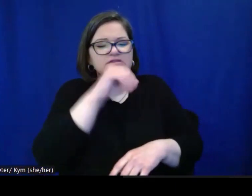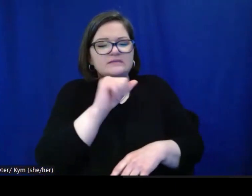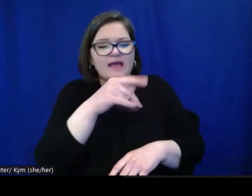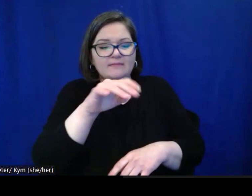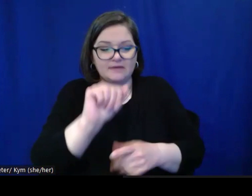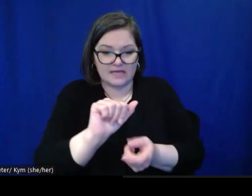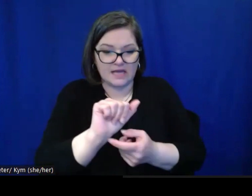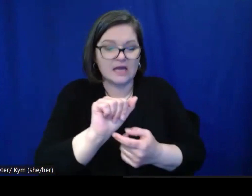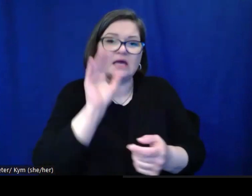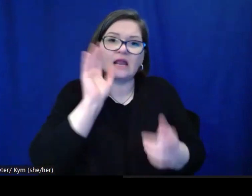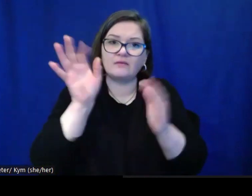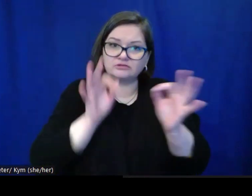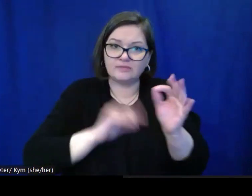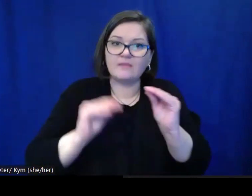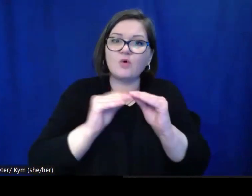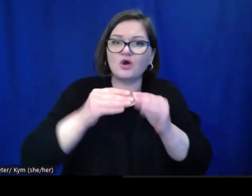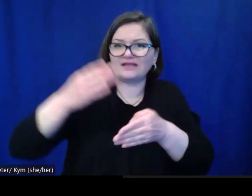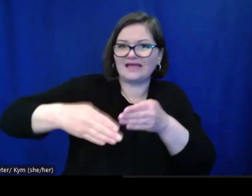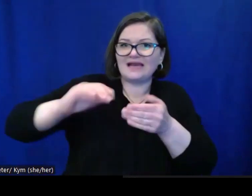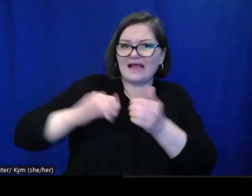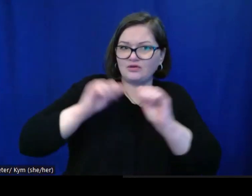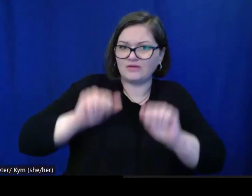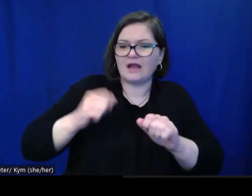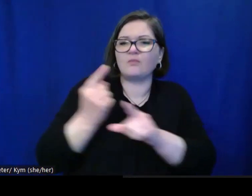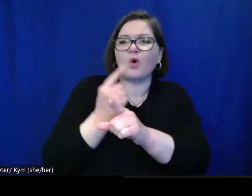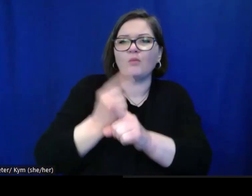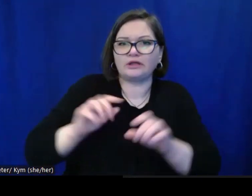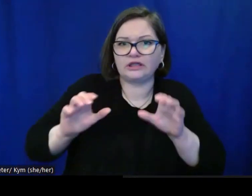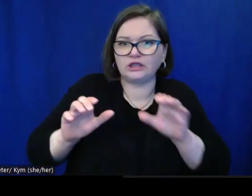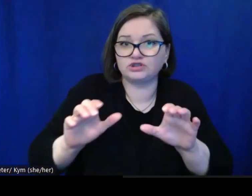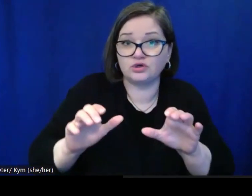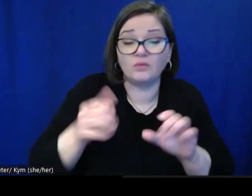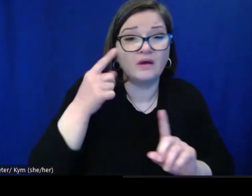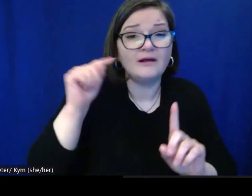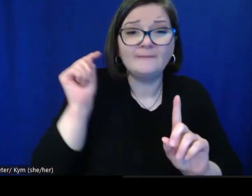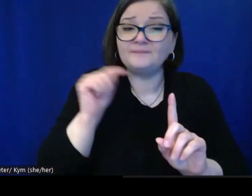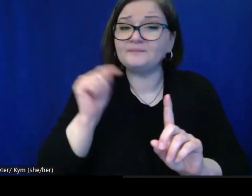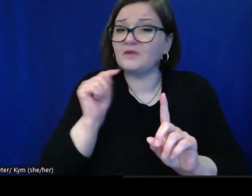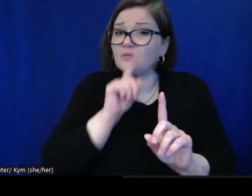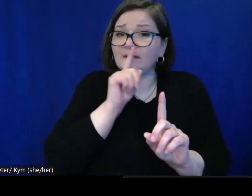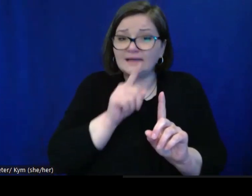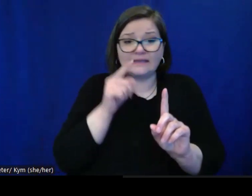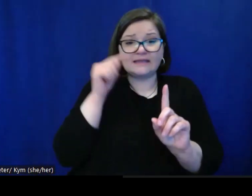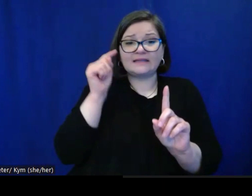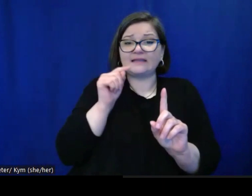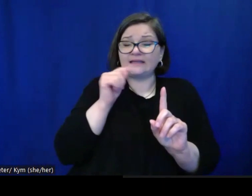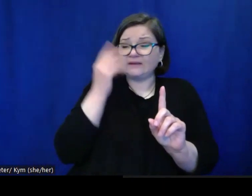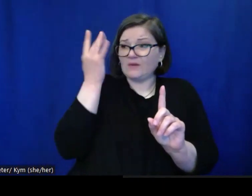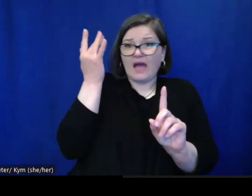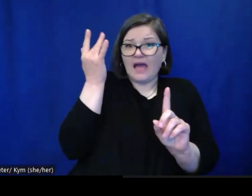at the end, how you can do that appropriately. And this is really because when we think about sleep